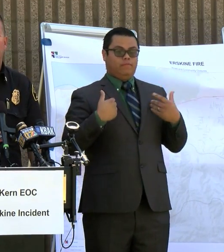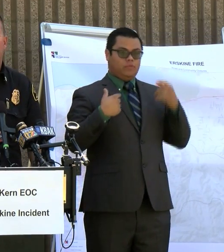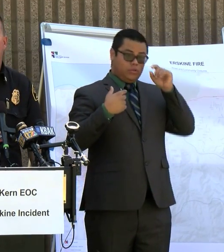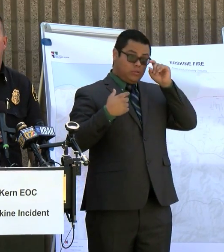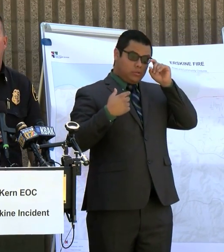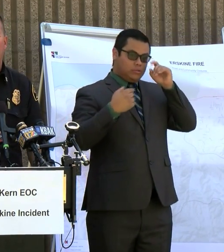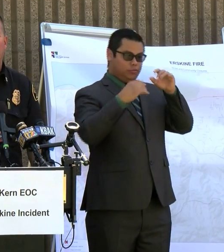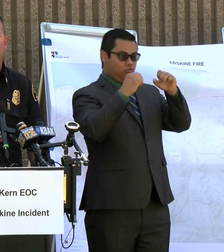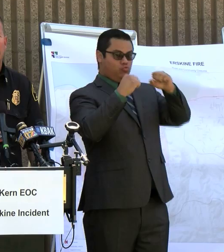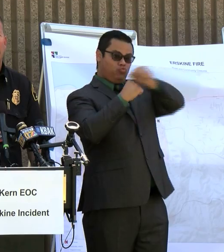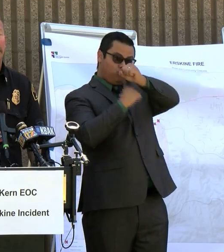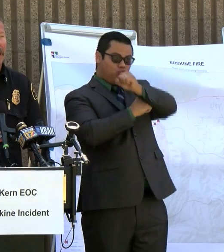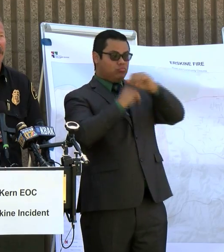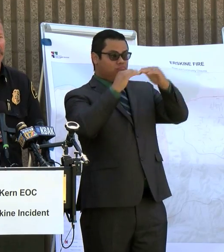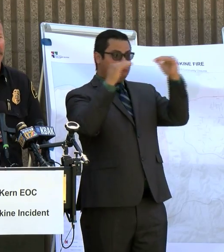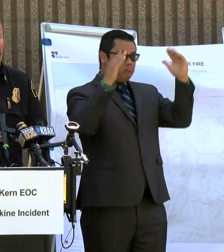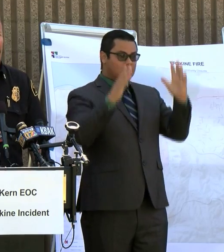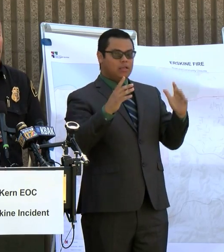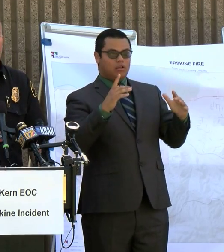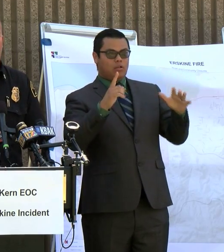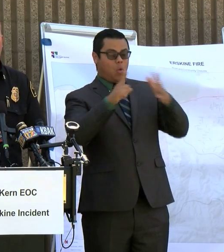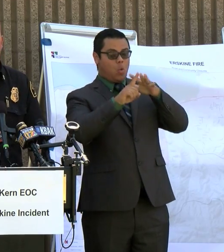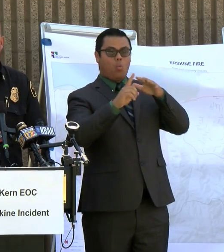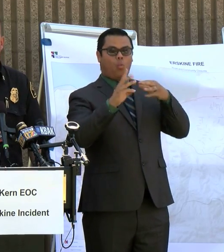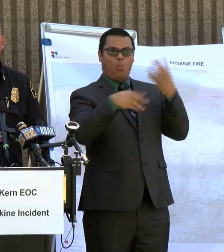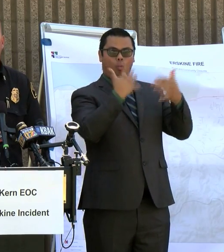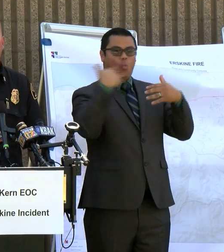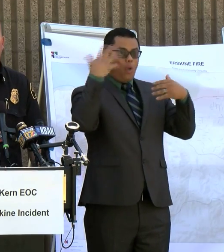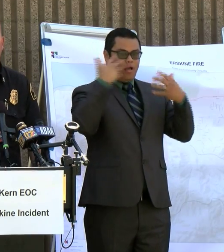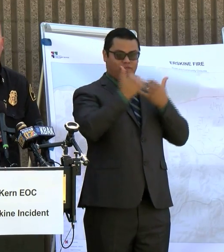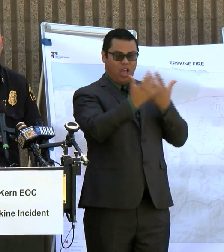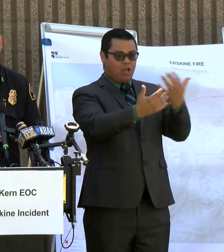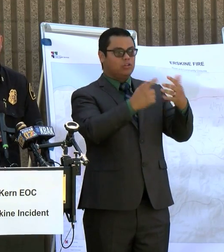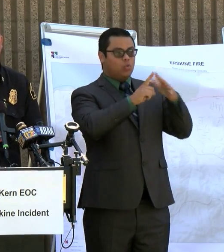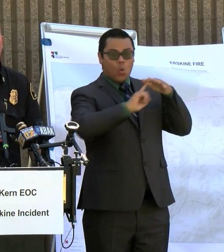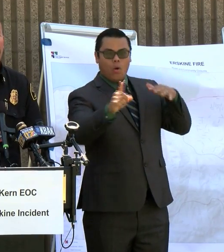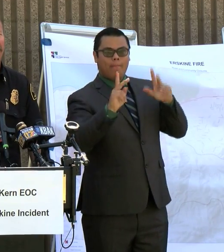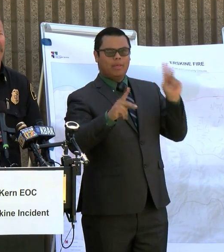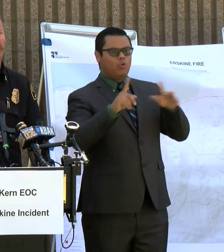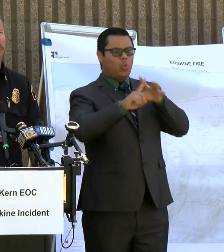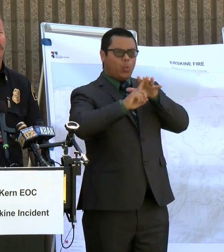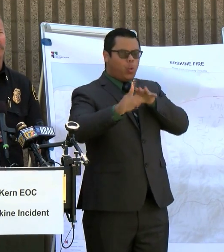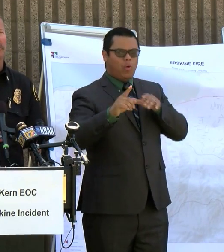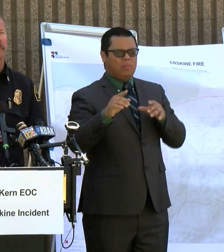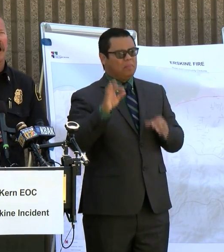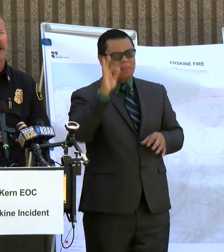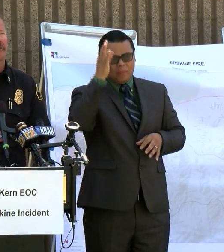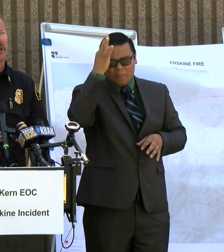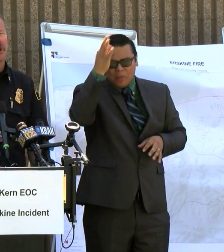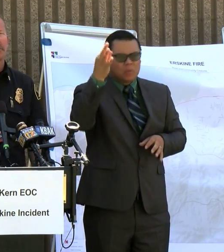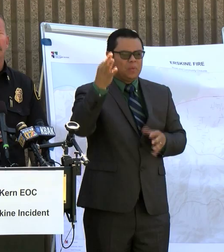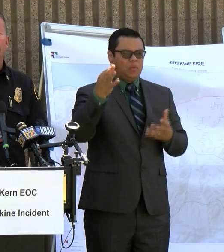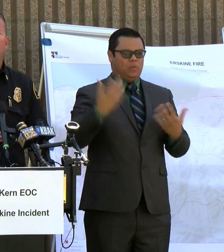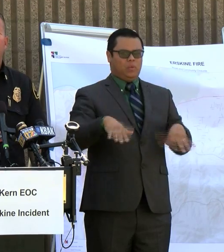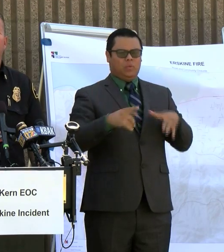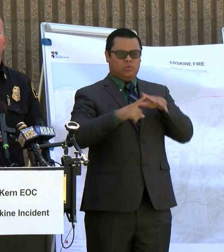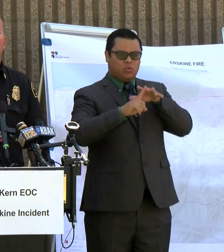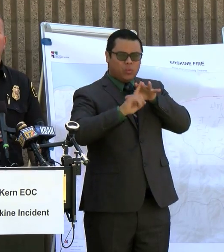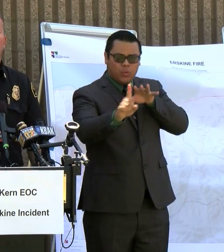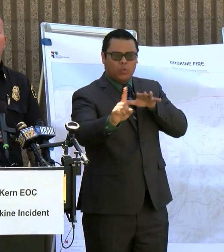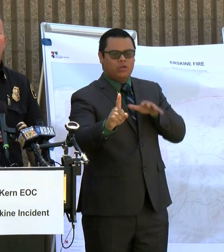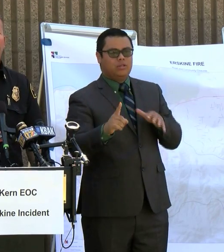were escaping barely, within an inch of their lives. That fire was moving so fast. So